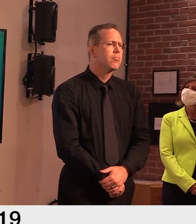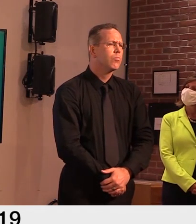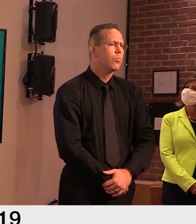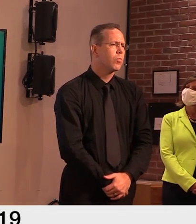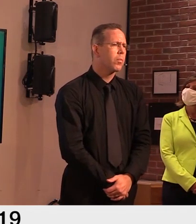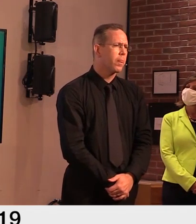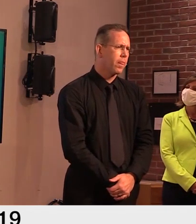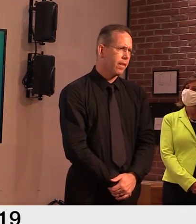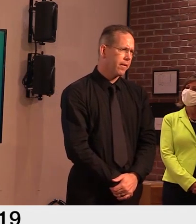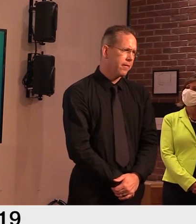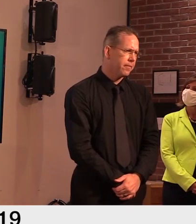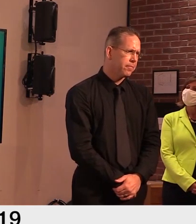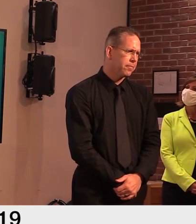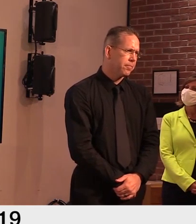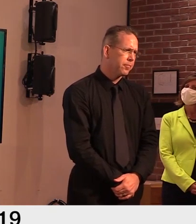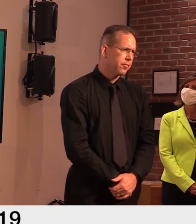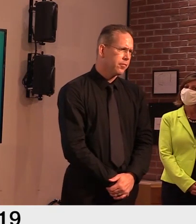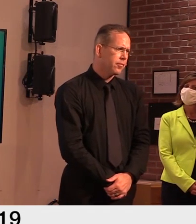Business